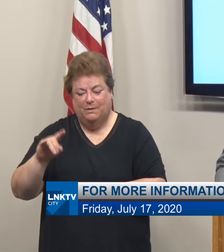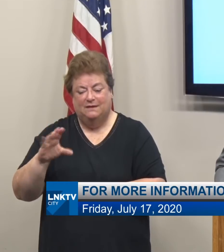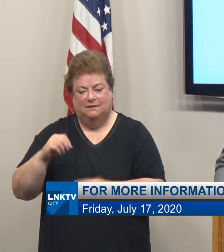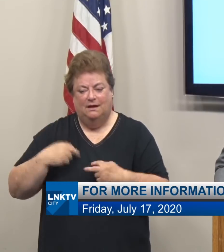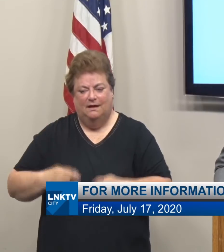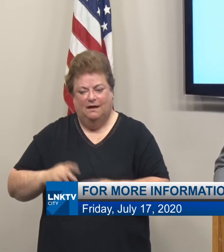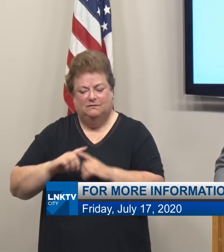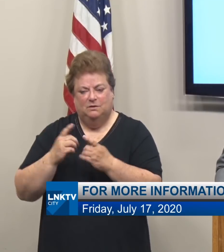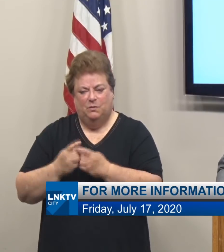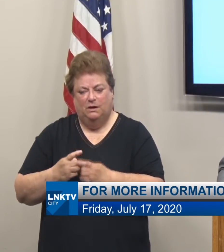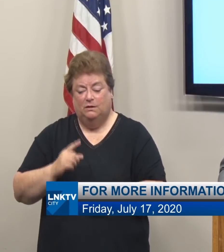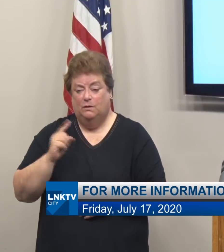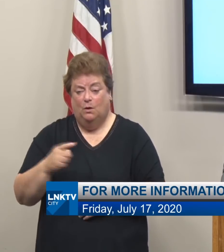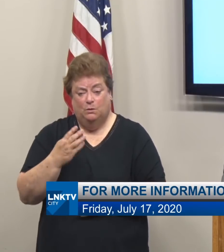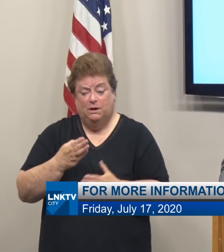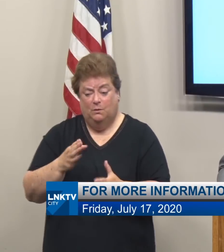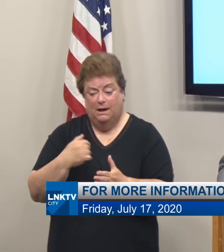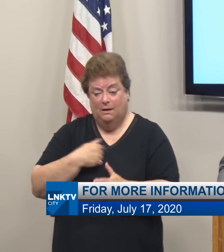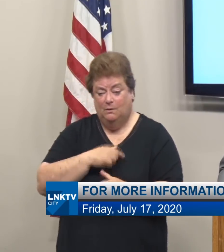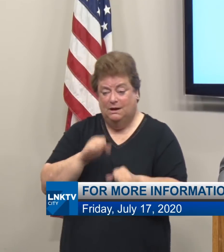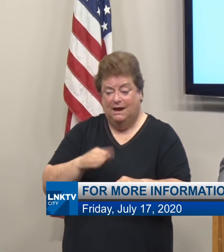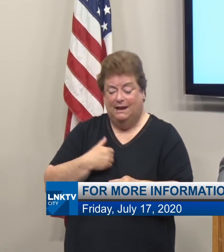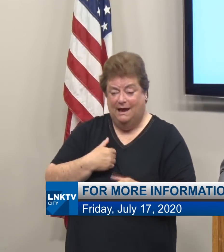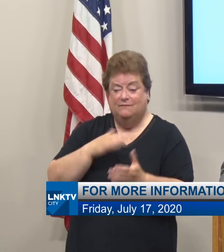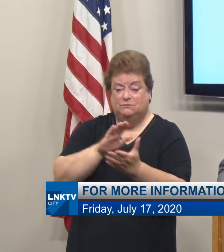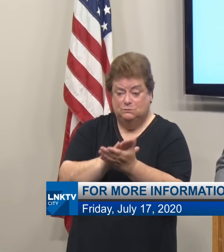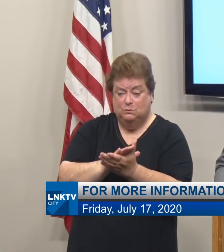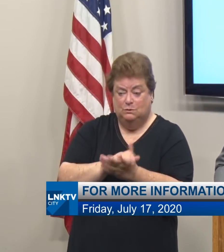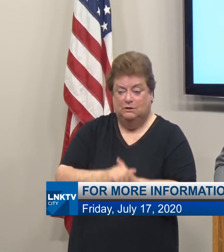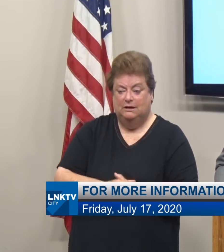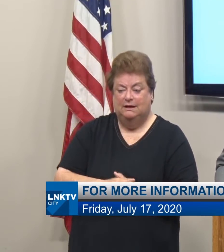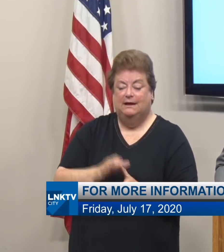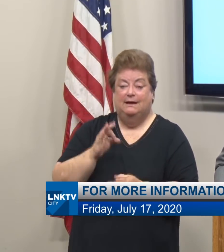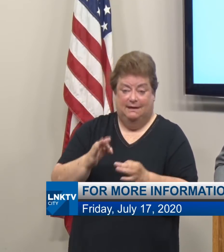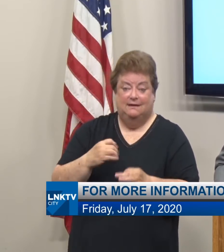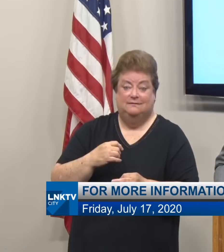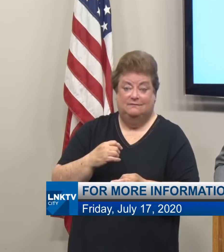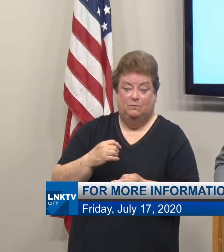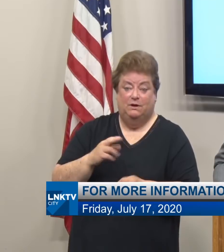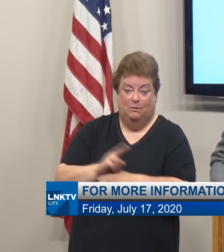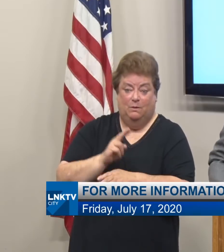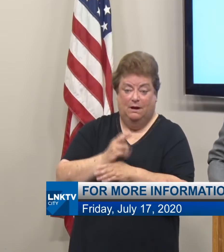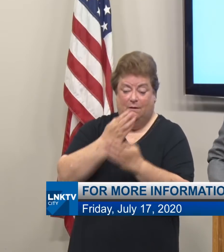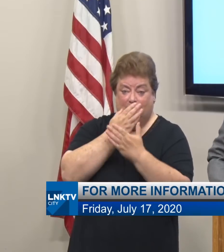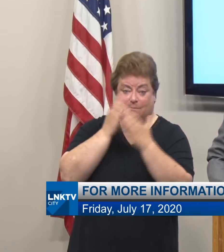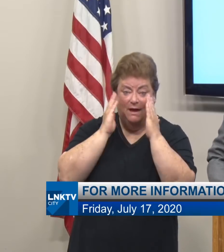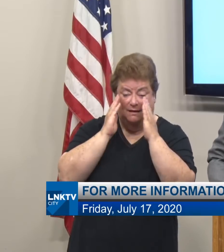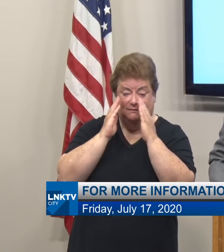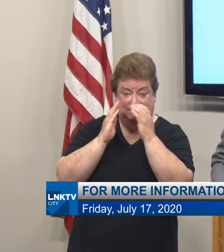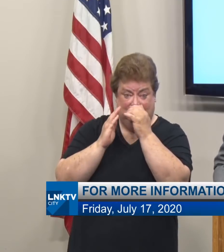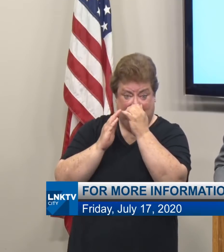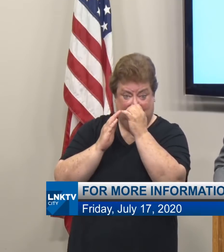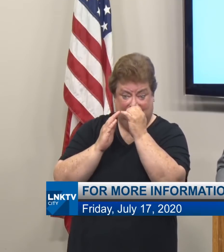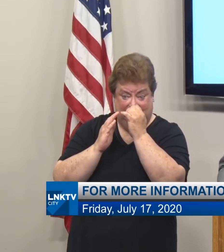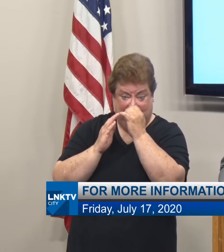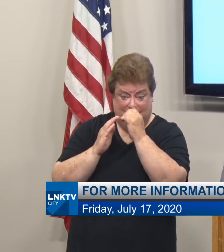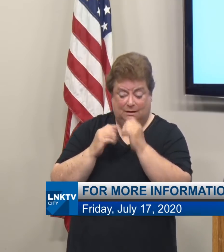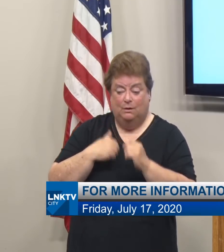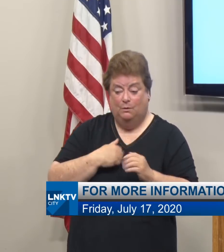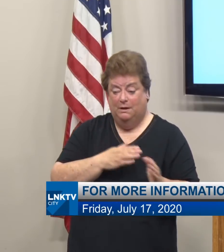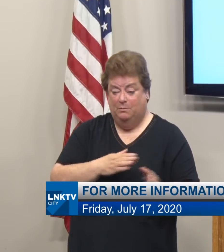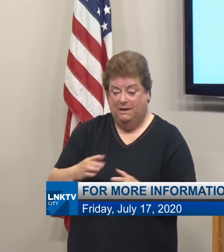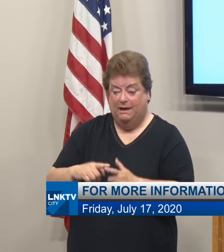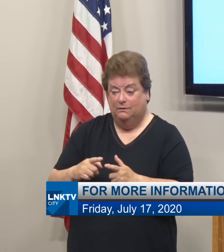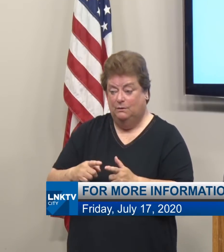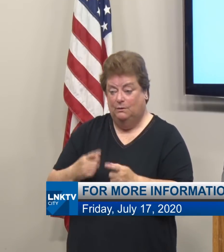department was that the only way we could have school is if we wore masks. And so it was our intent to unveil on